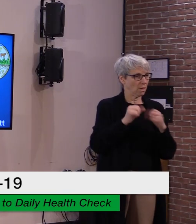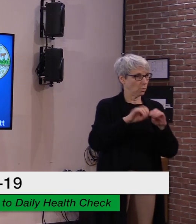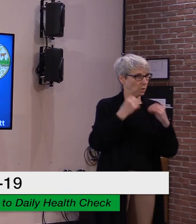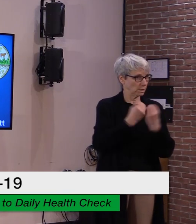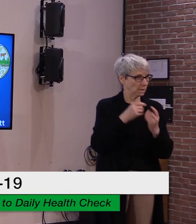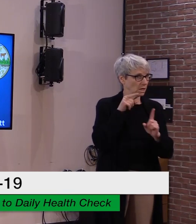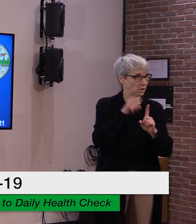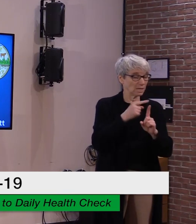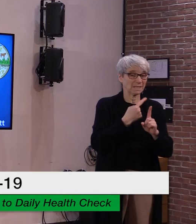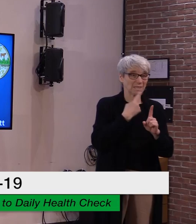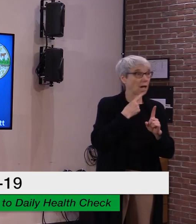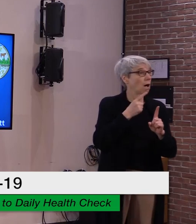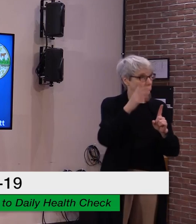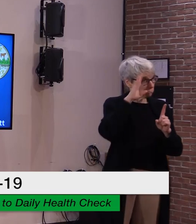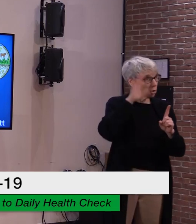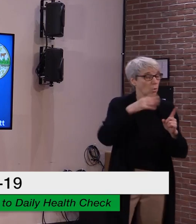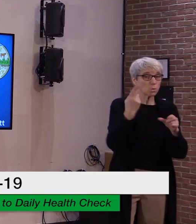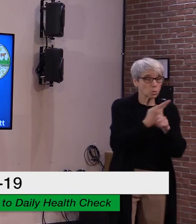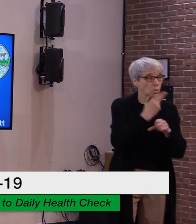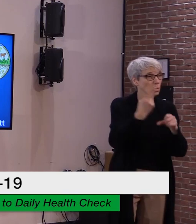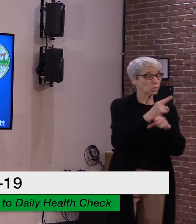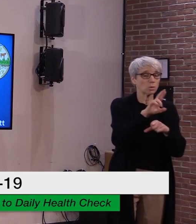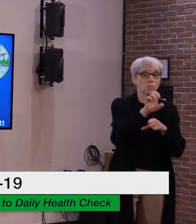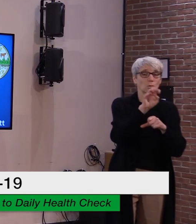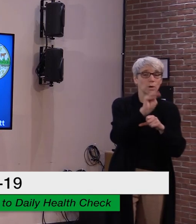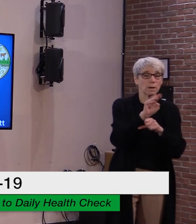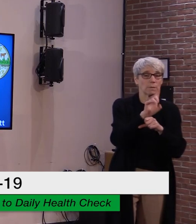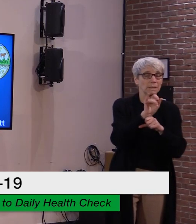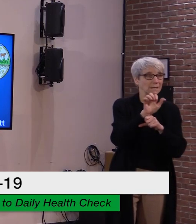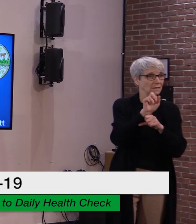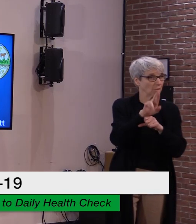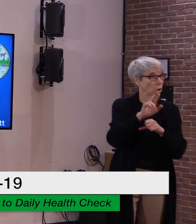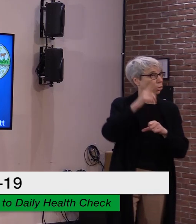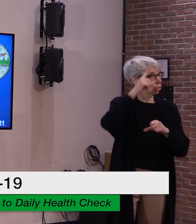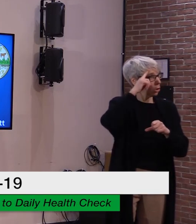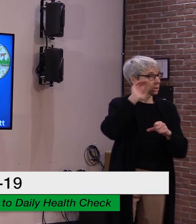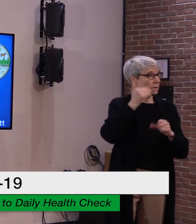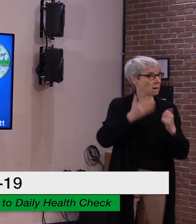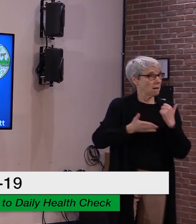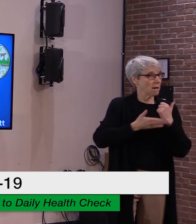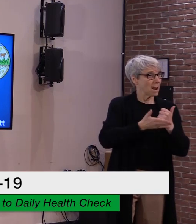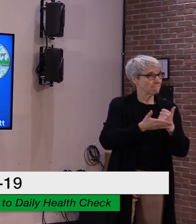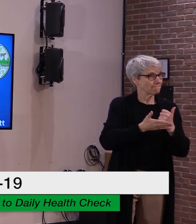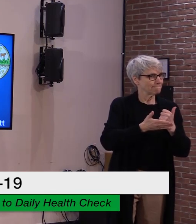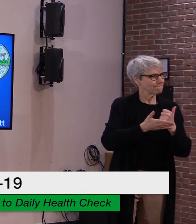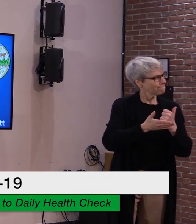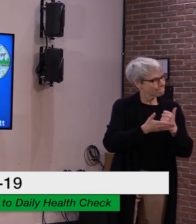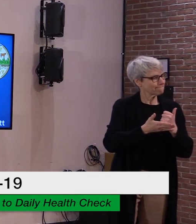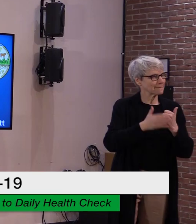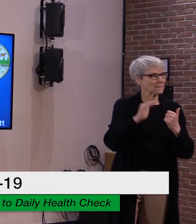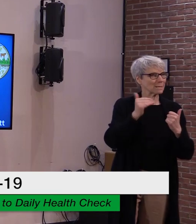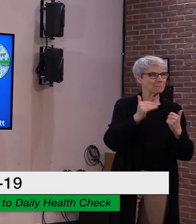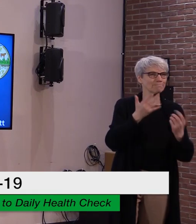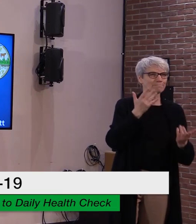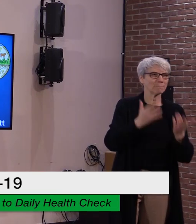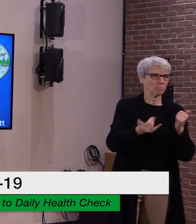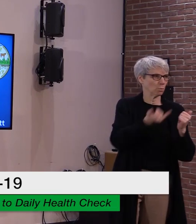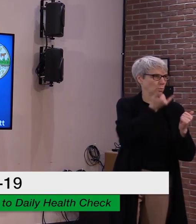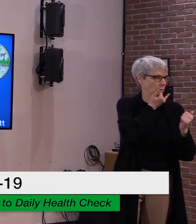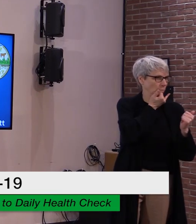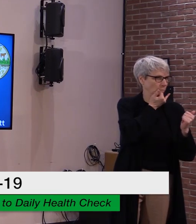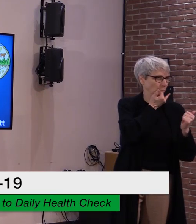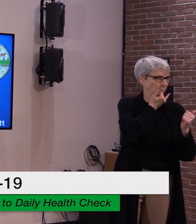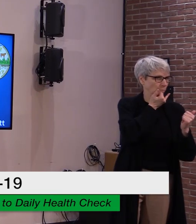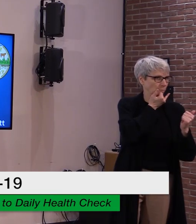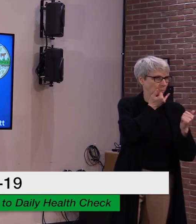efficacy of this medication suggested against using it regardless of disease severity they felt there